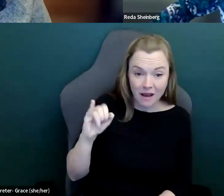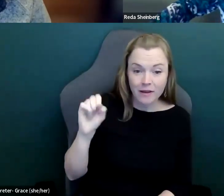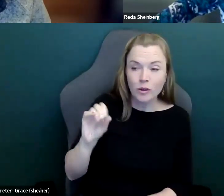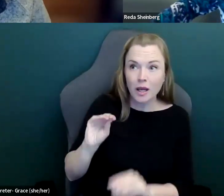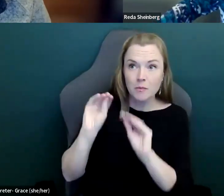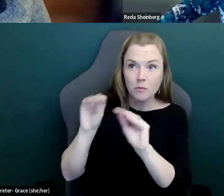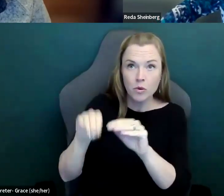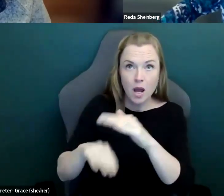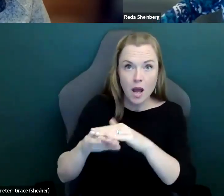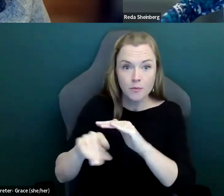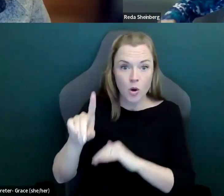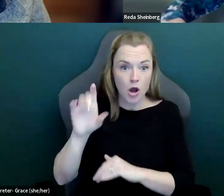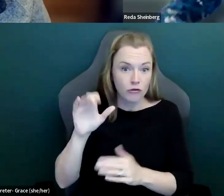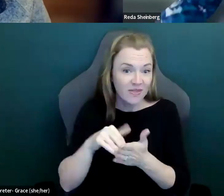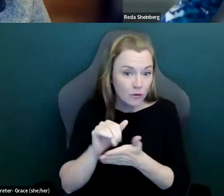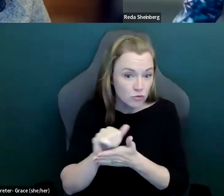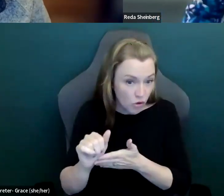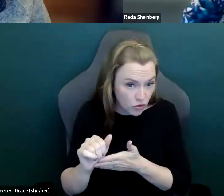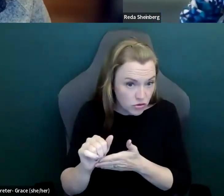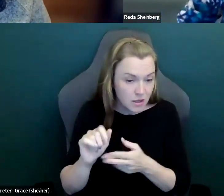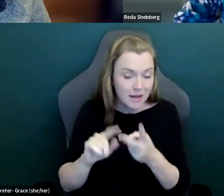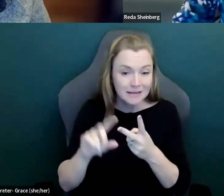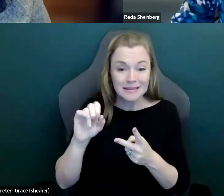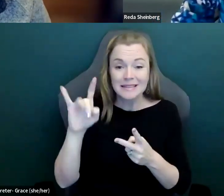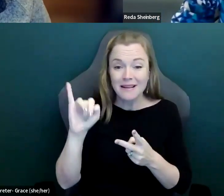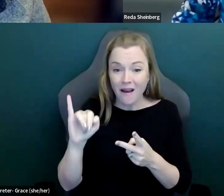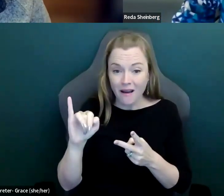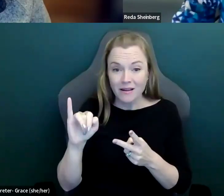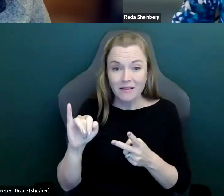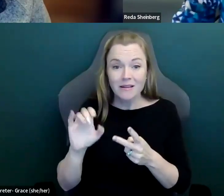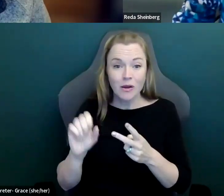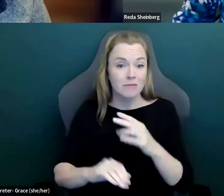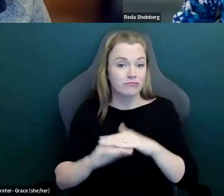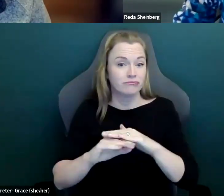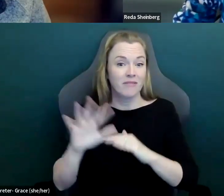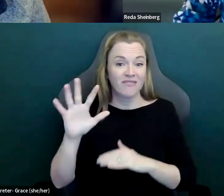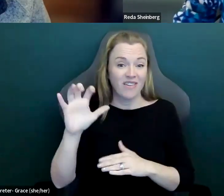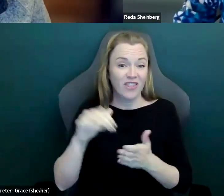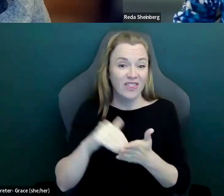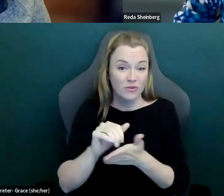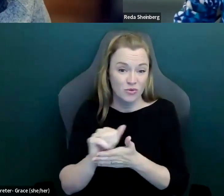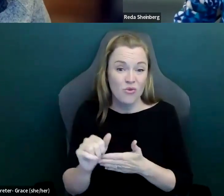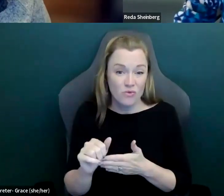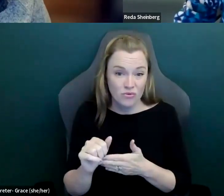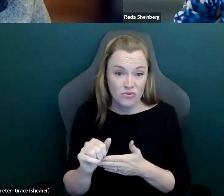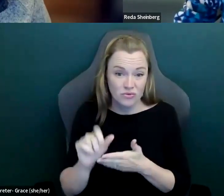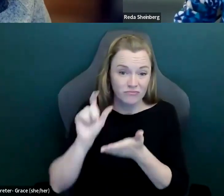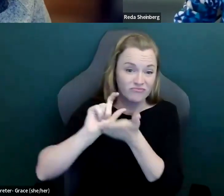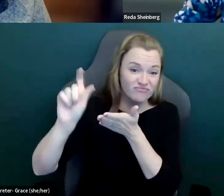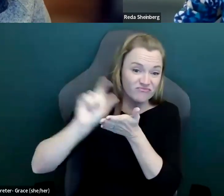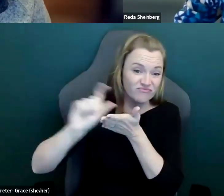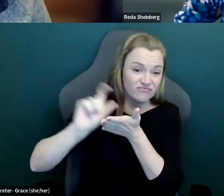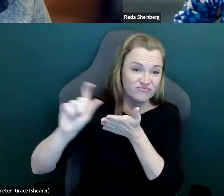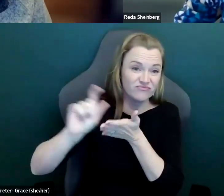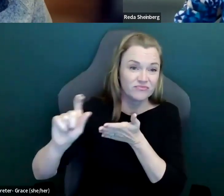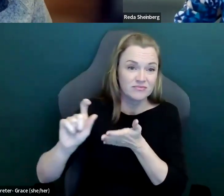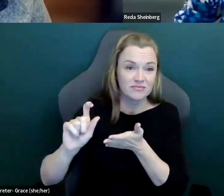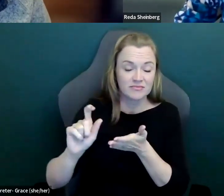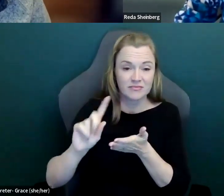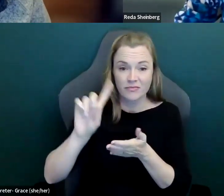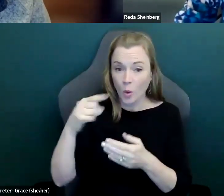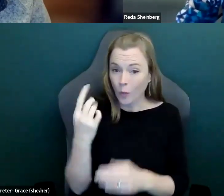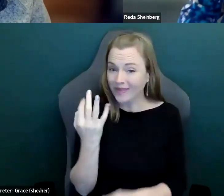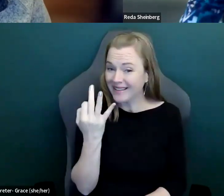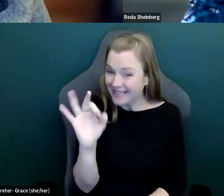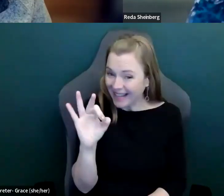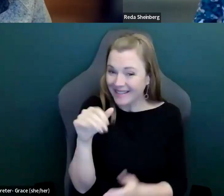it's SSDI, you can put up to $500,000 in it. Only